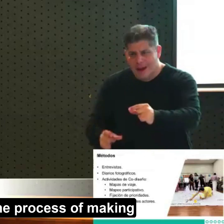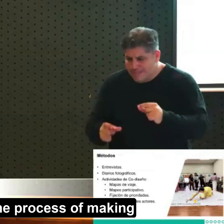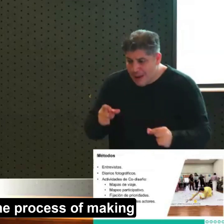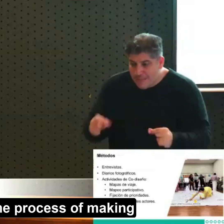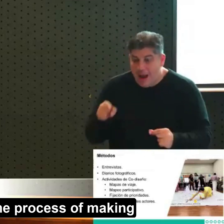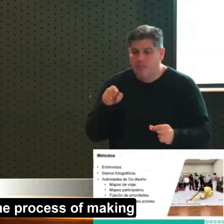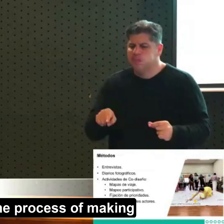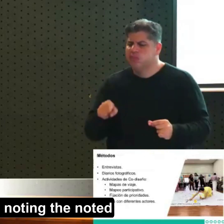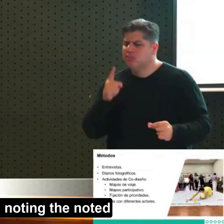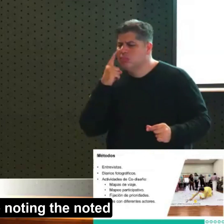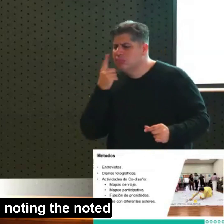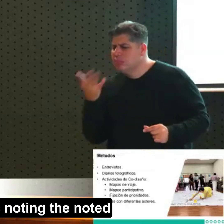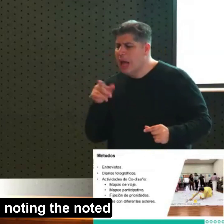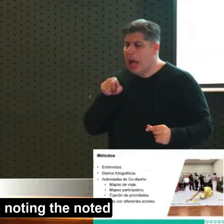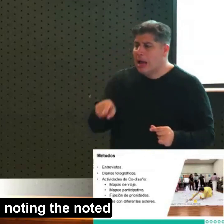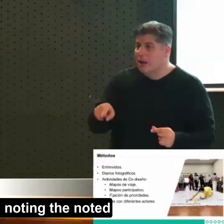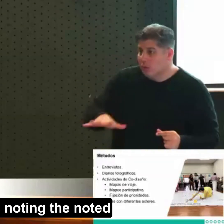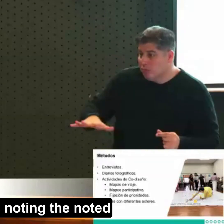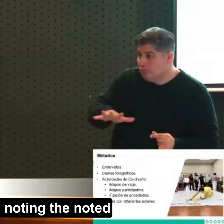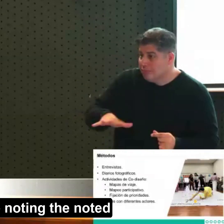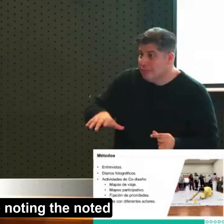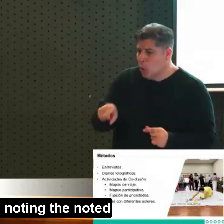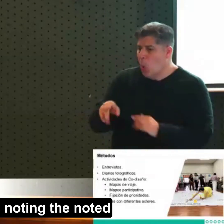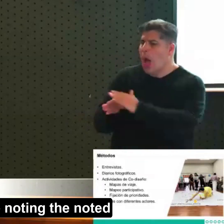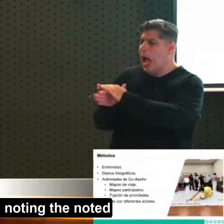process of making signs or